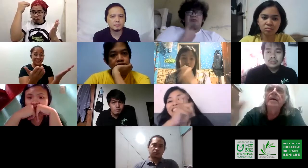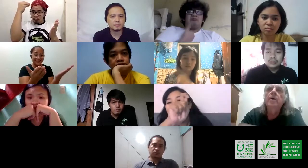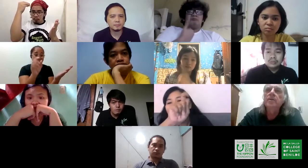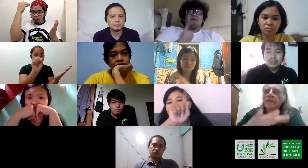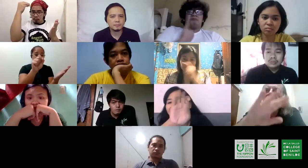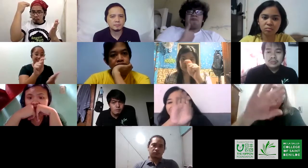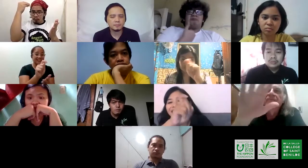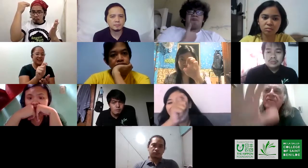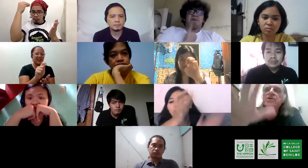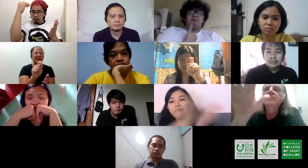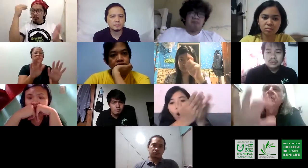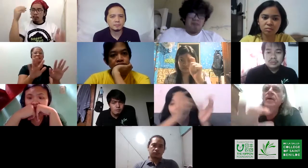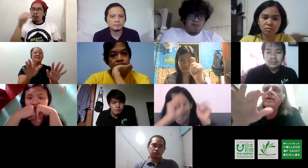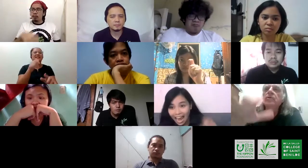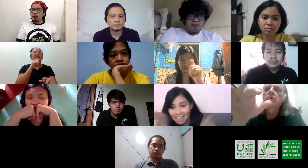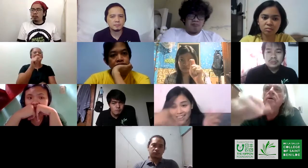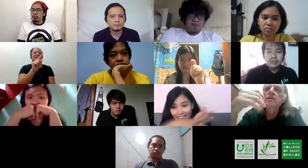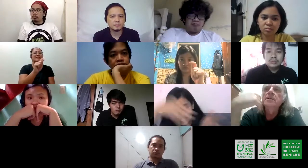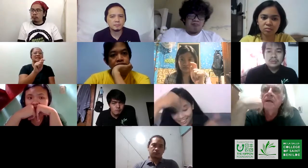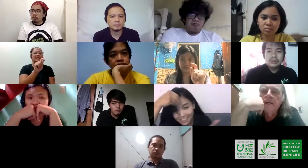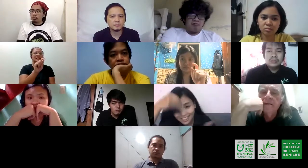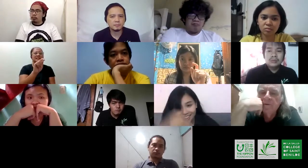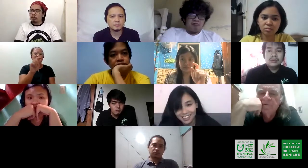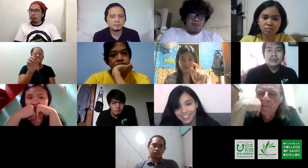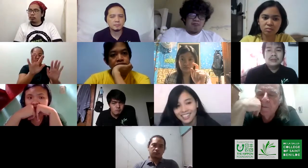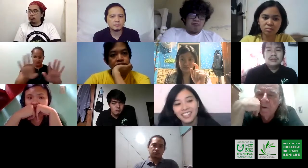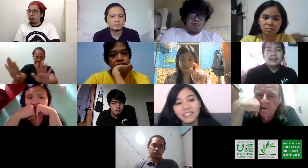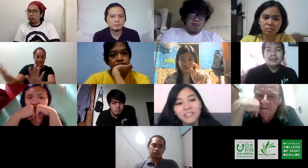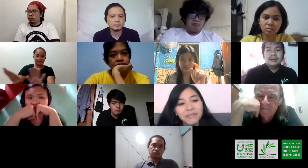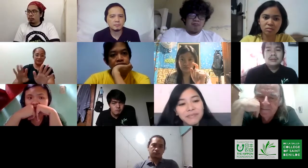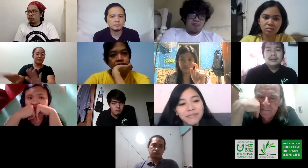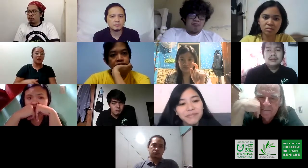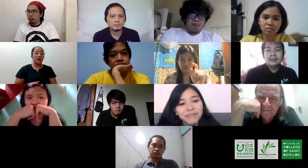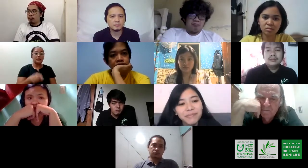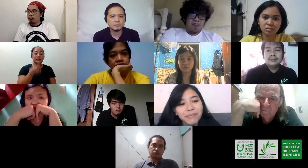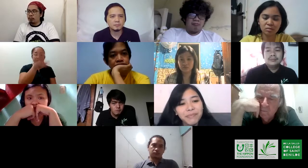or handbook. First of all, can you learn sign language from a book?